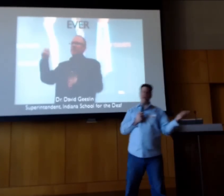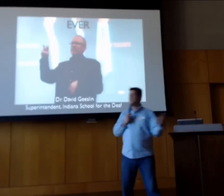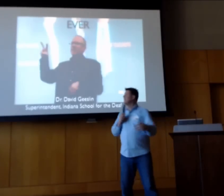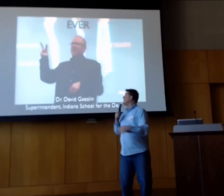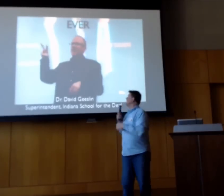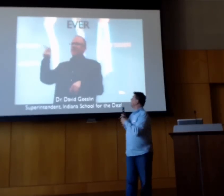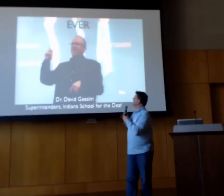that?